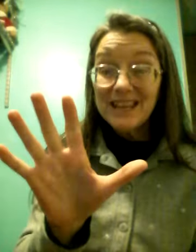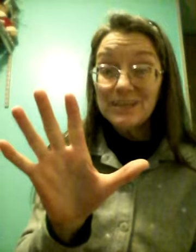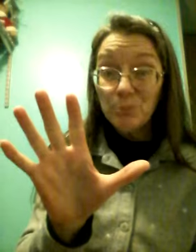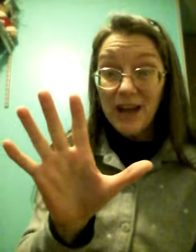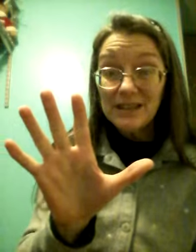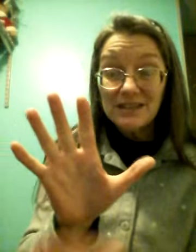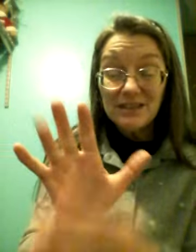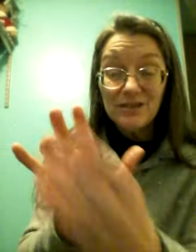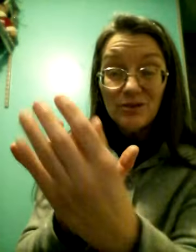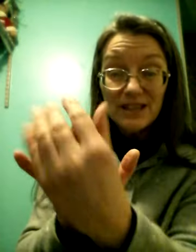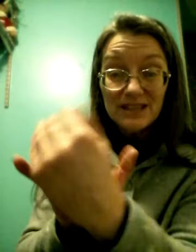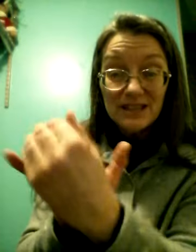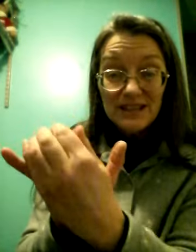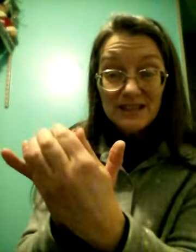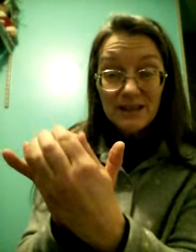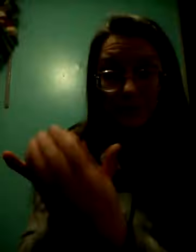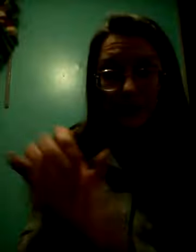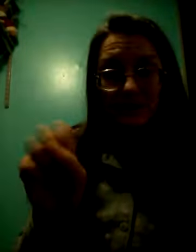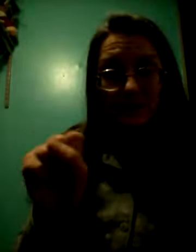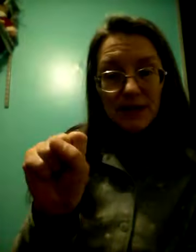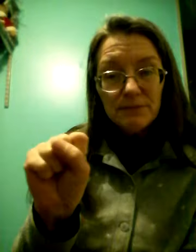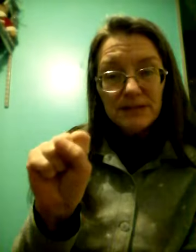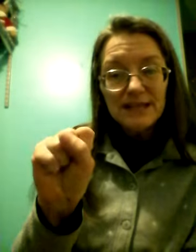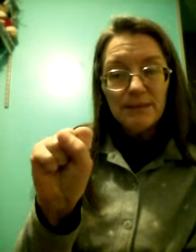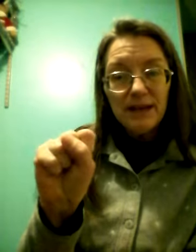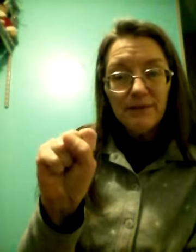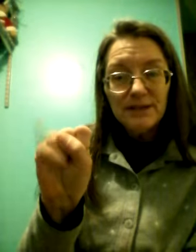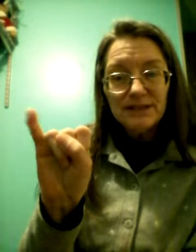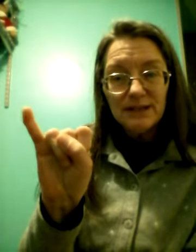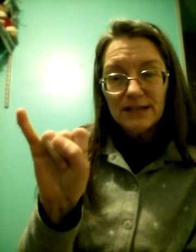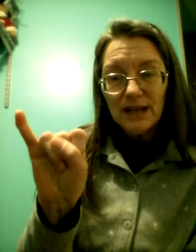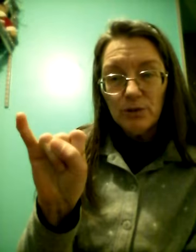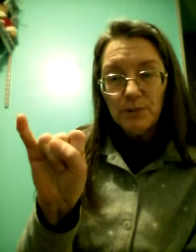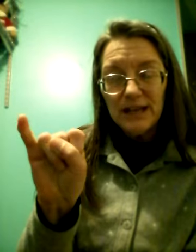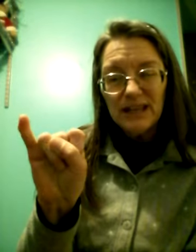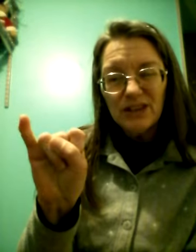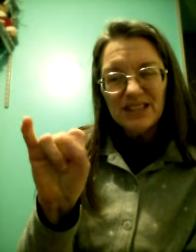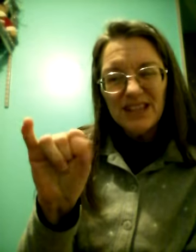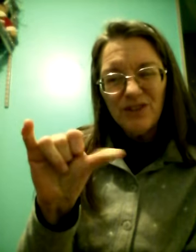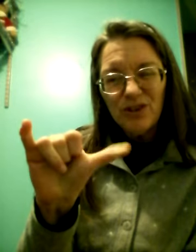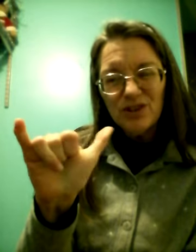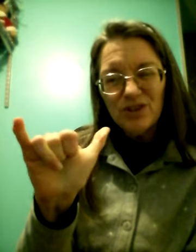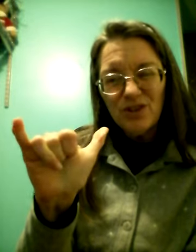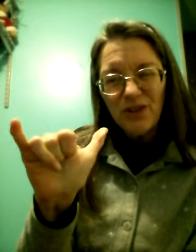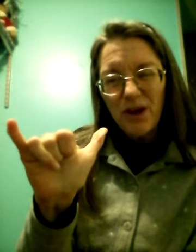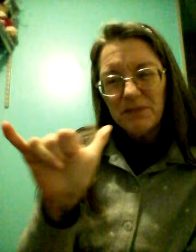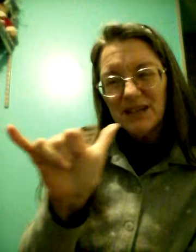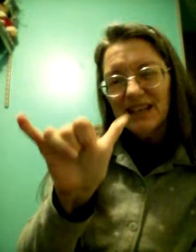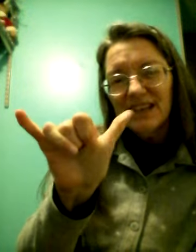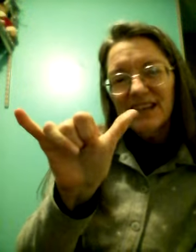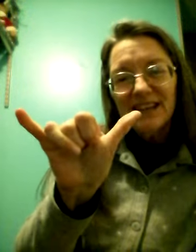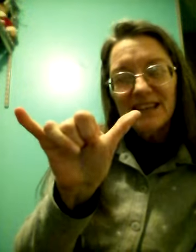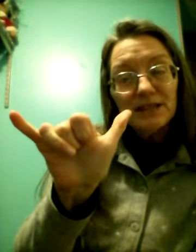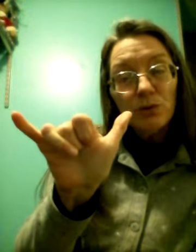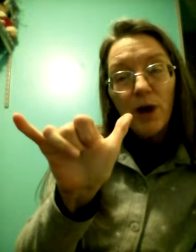takes practice to do this sometimes. Sometimes I say make a fist. Now stick out your pinky. Now see if you can do your thumb. That's a